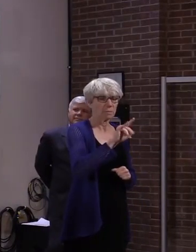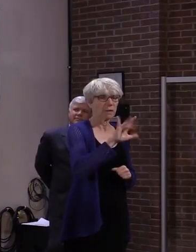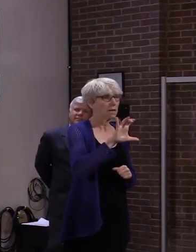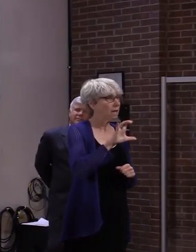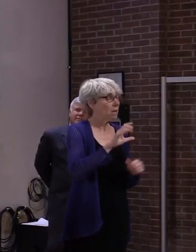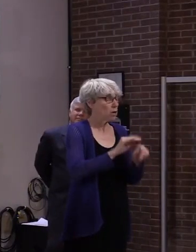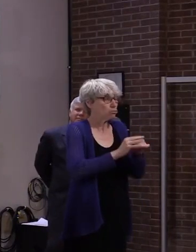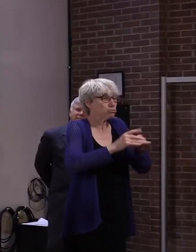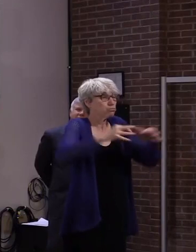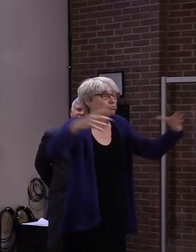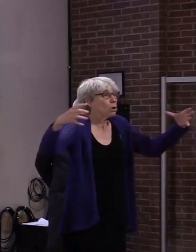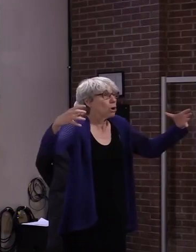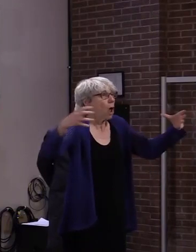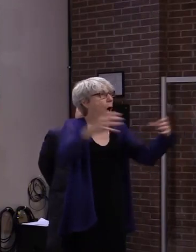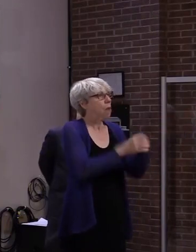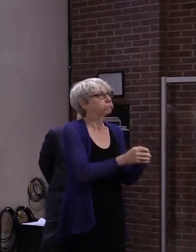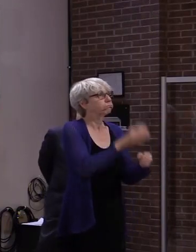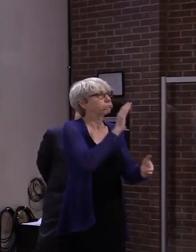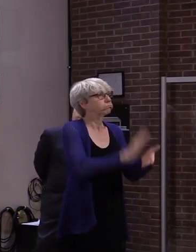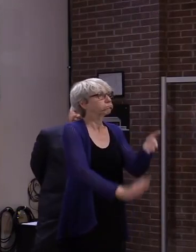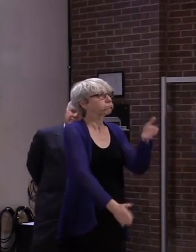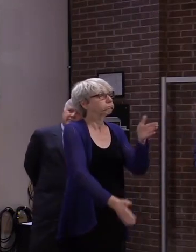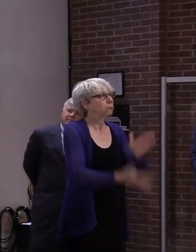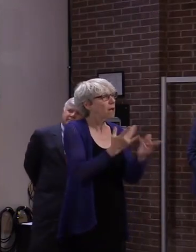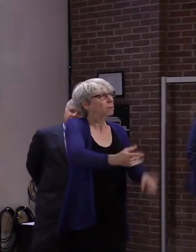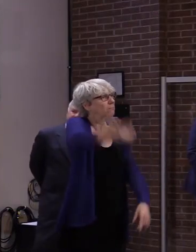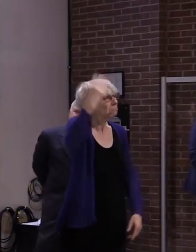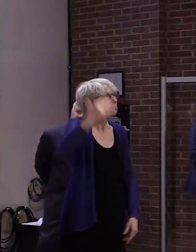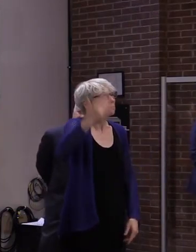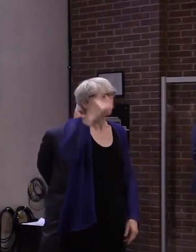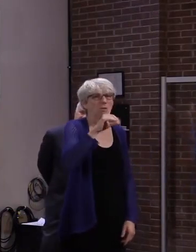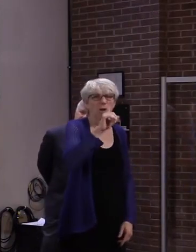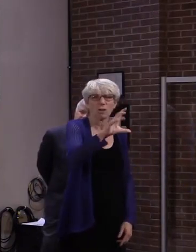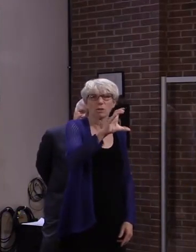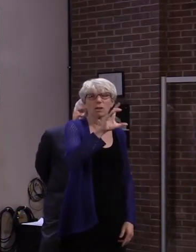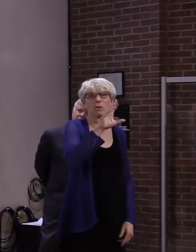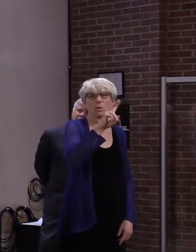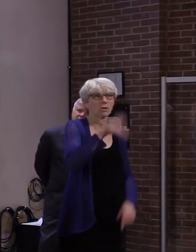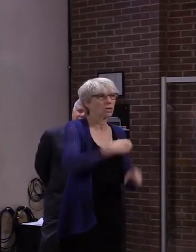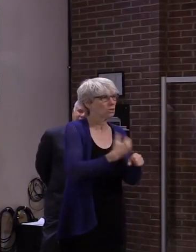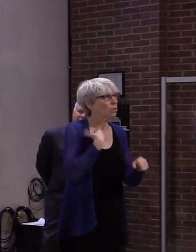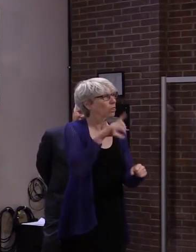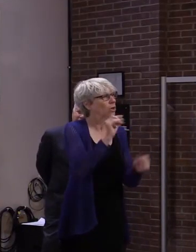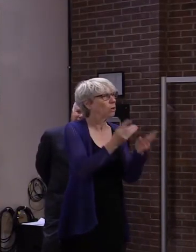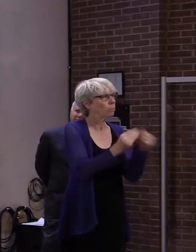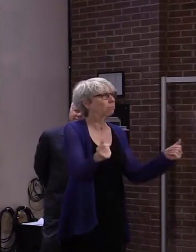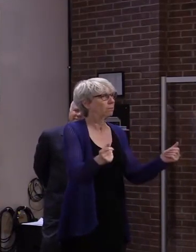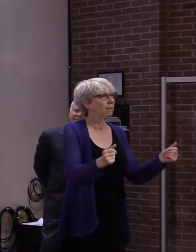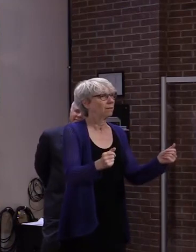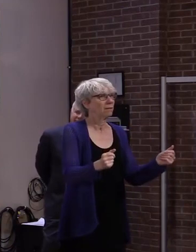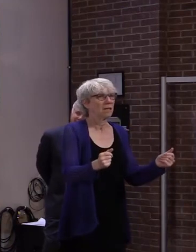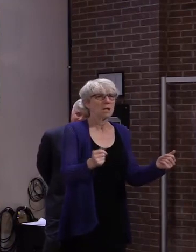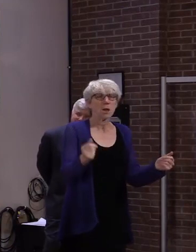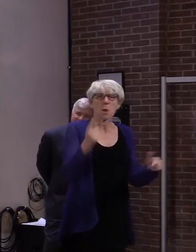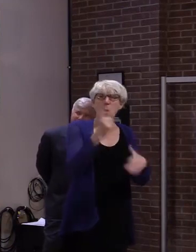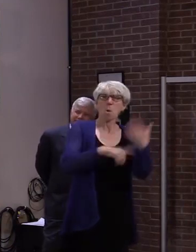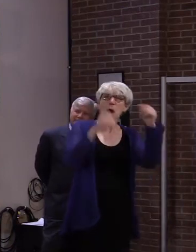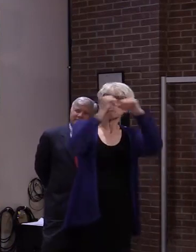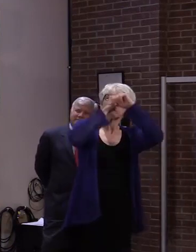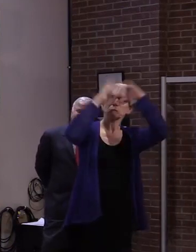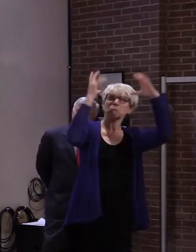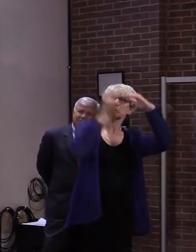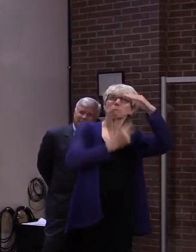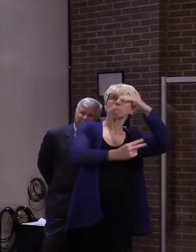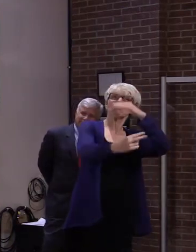disappear what do you see happening here gee if i had the answer to that i'd be